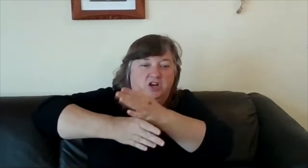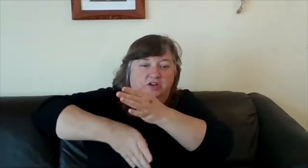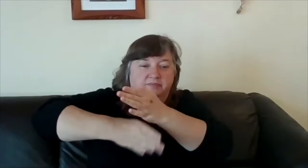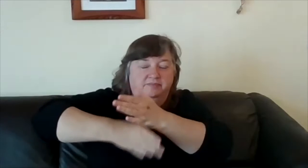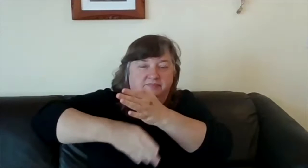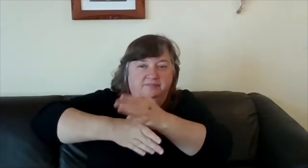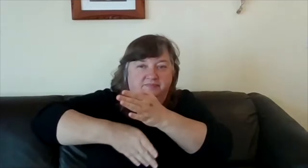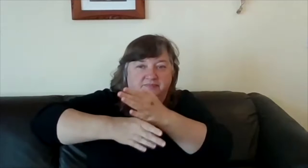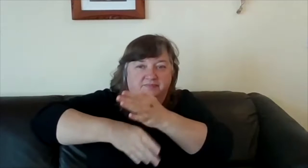Soccer.